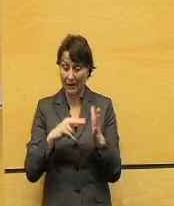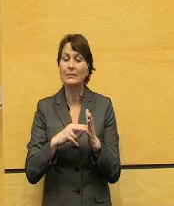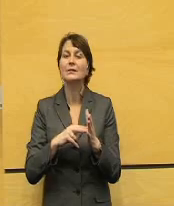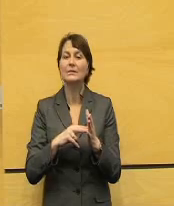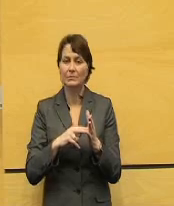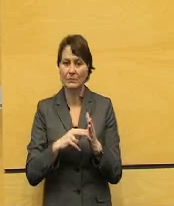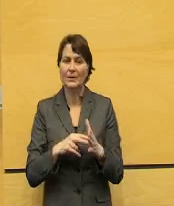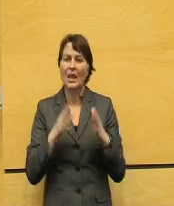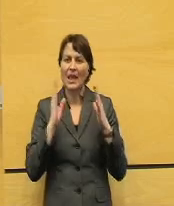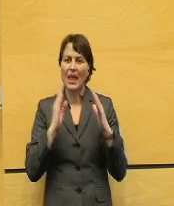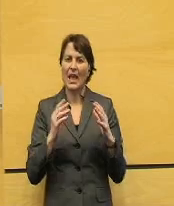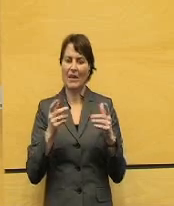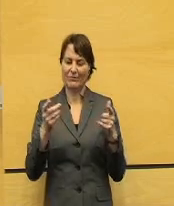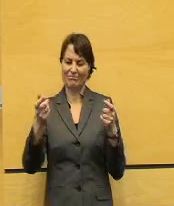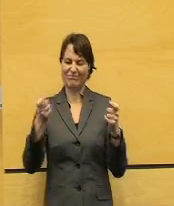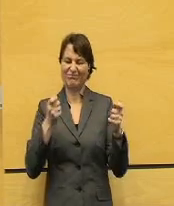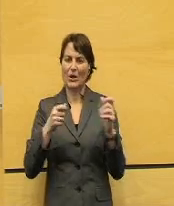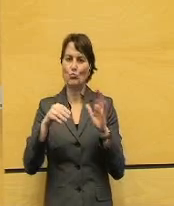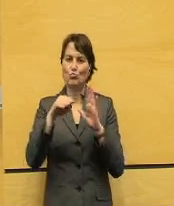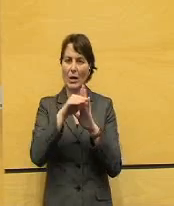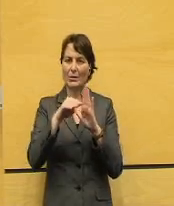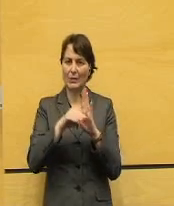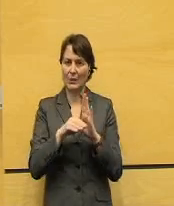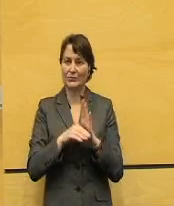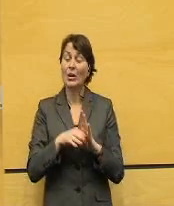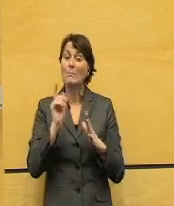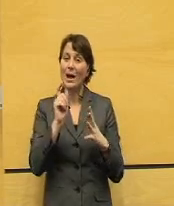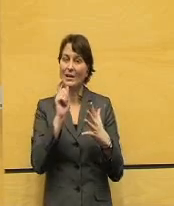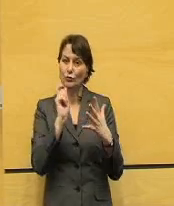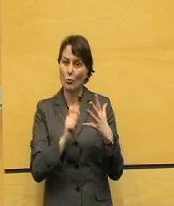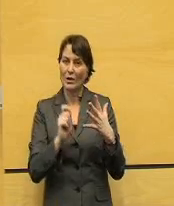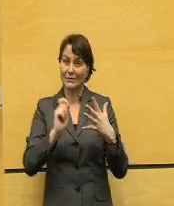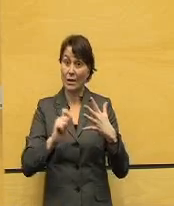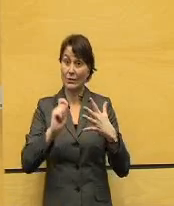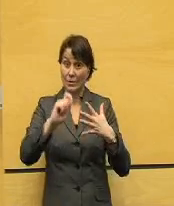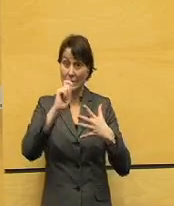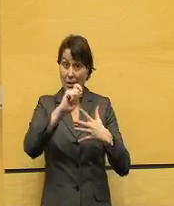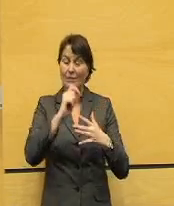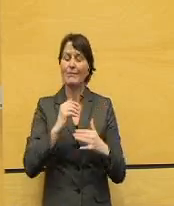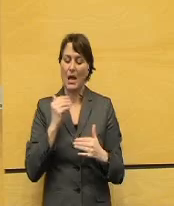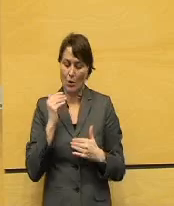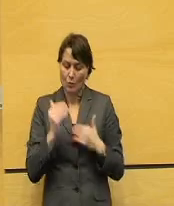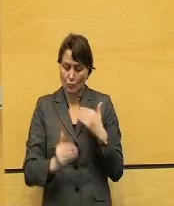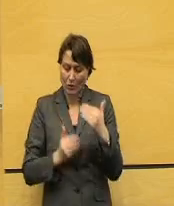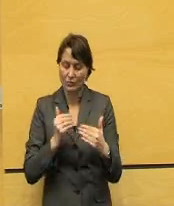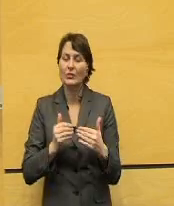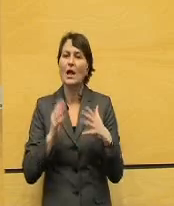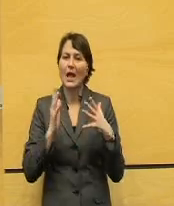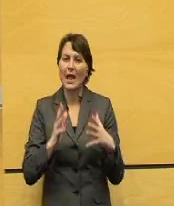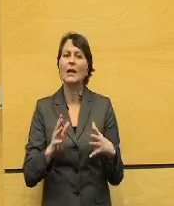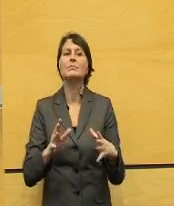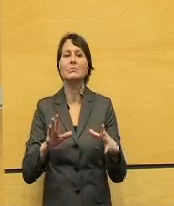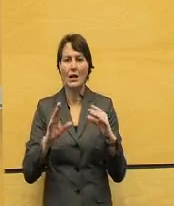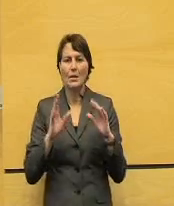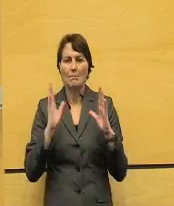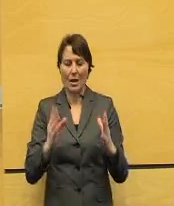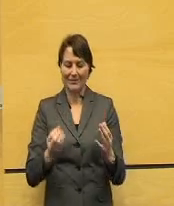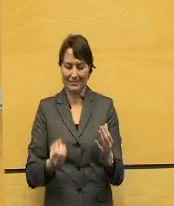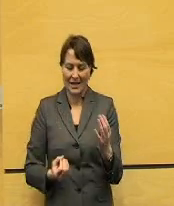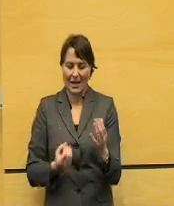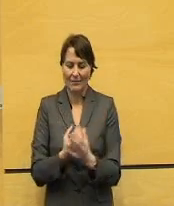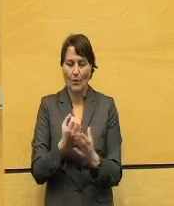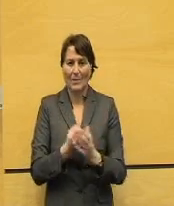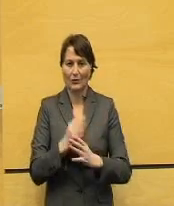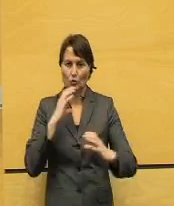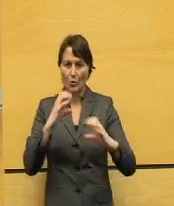ministerial regulation on criteria, procedure, and requirement to access and utilize information